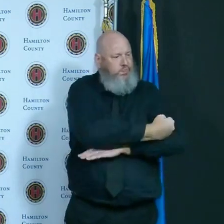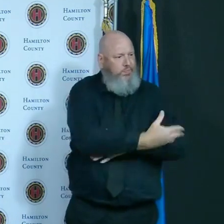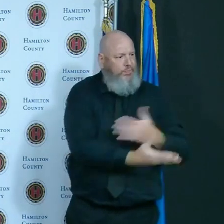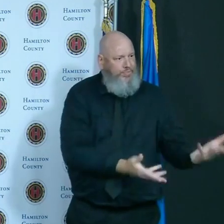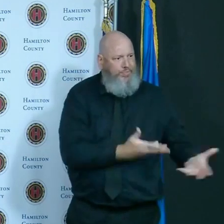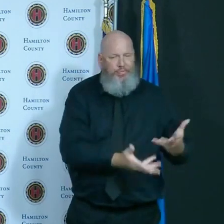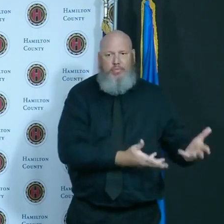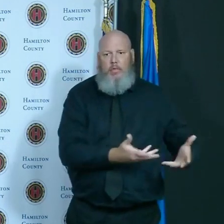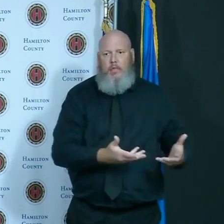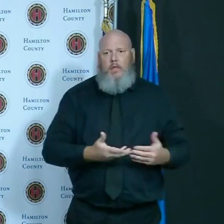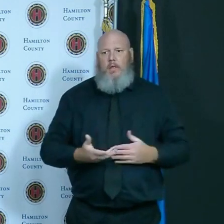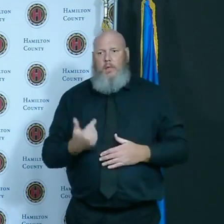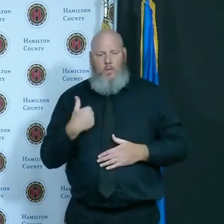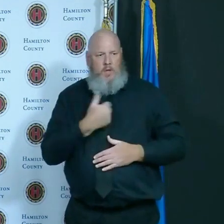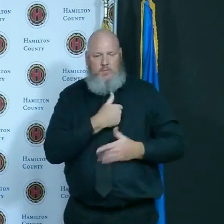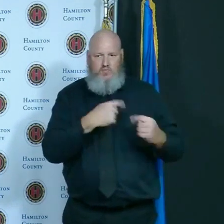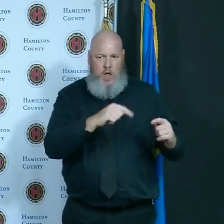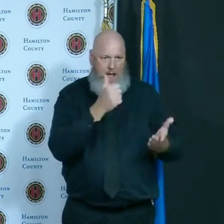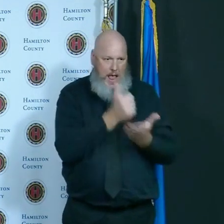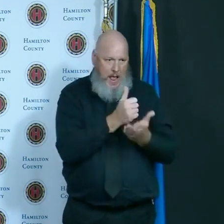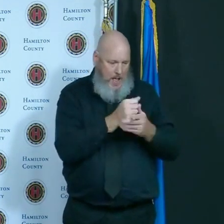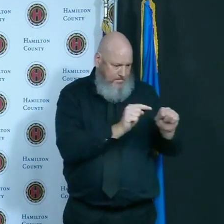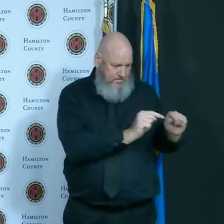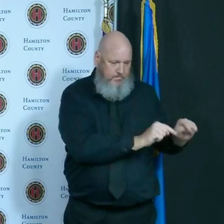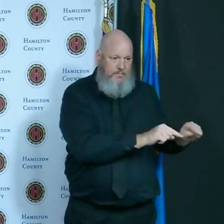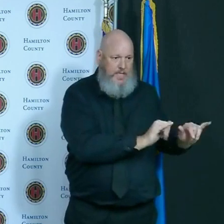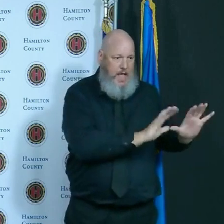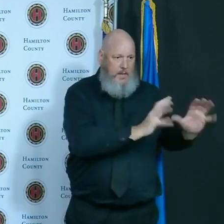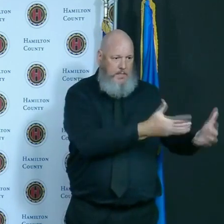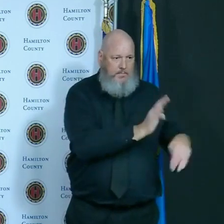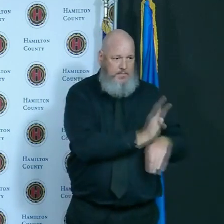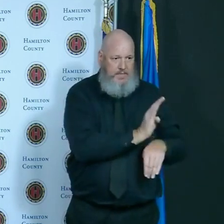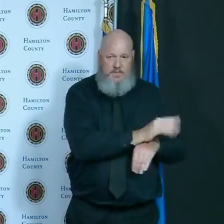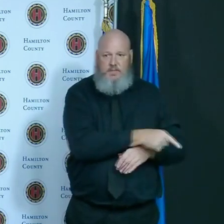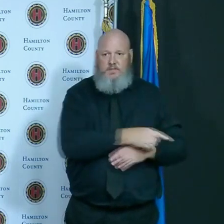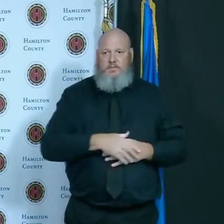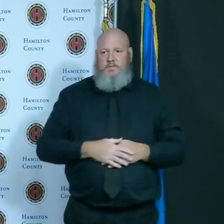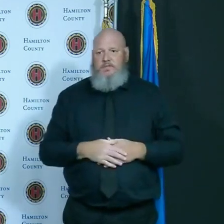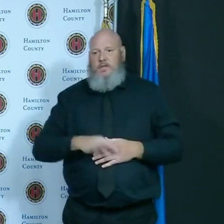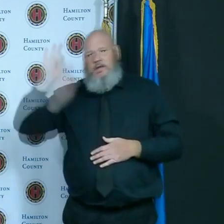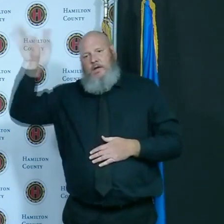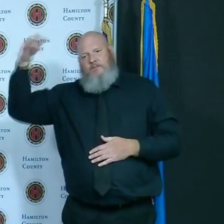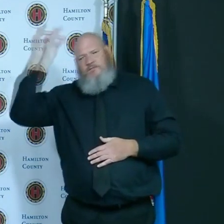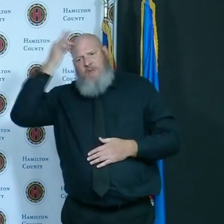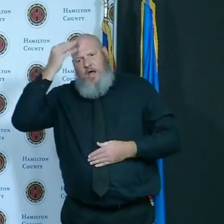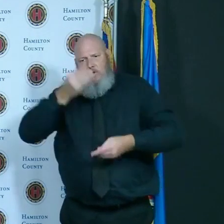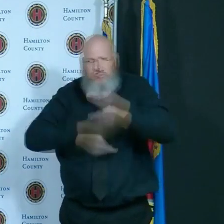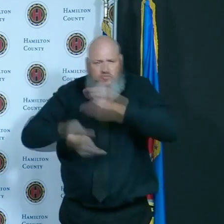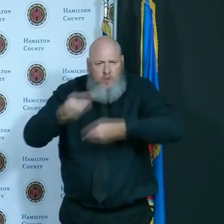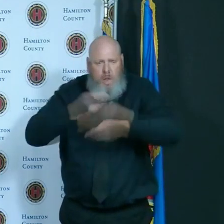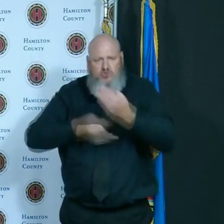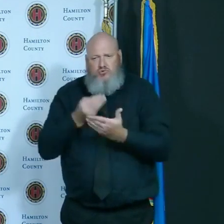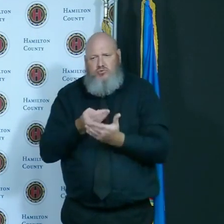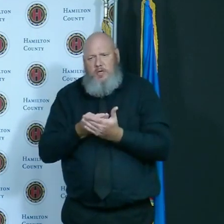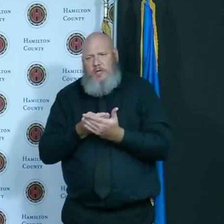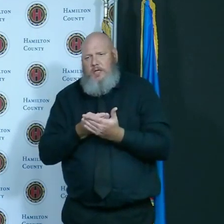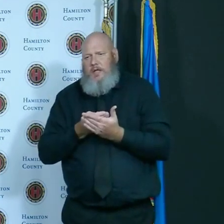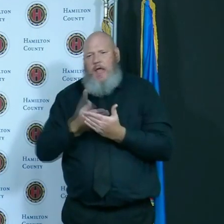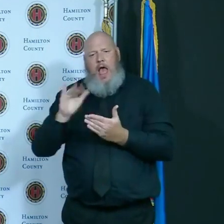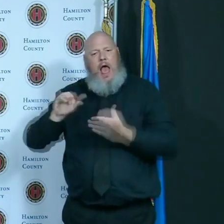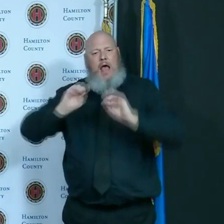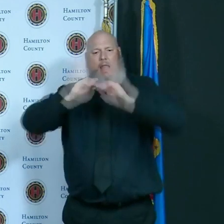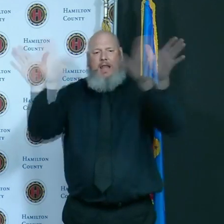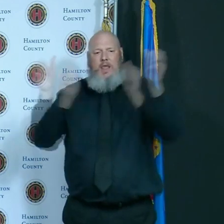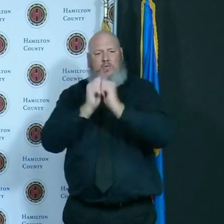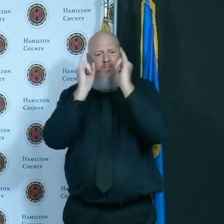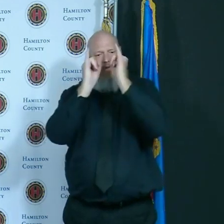like. Again, we don't have all the guidance that we need from the Treasury Department at the federal level, but that is one of the focus areas for those